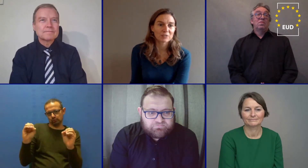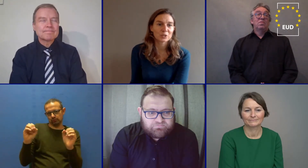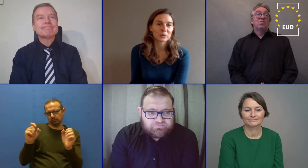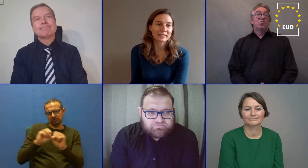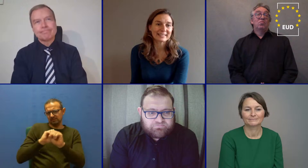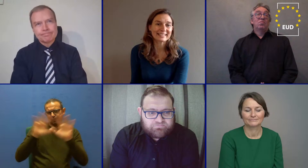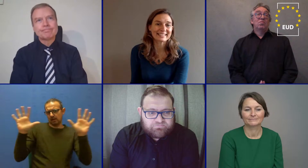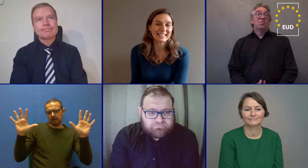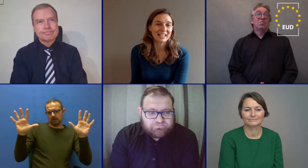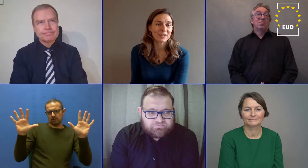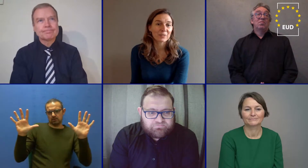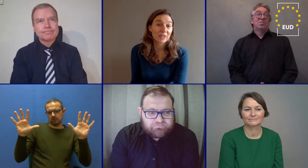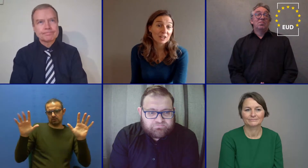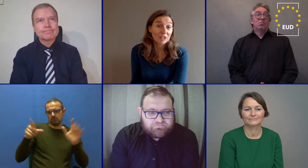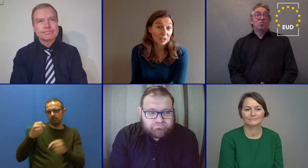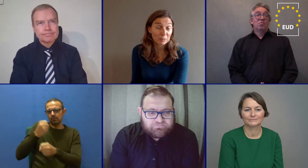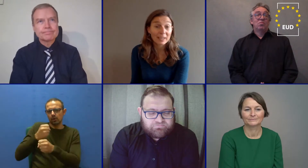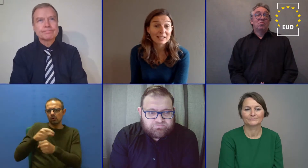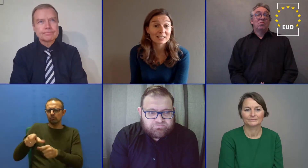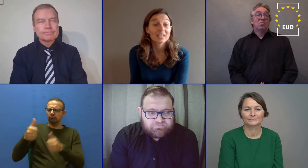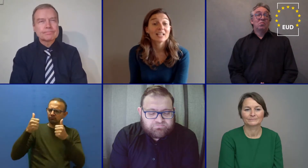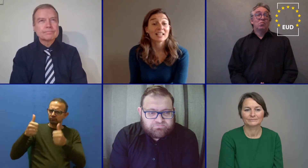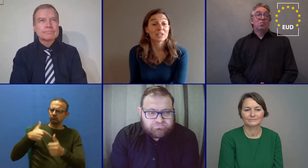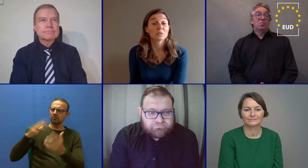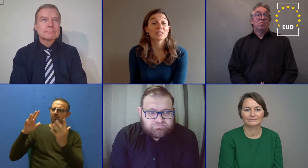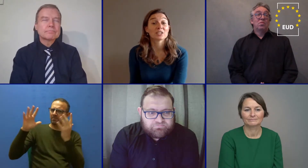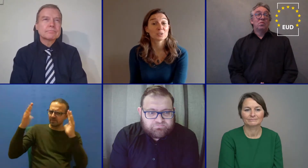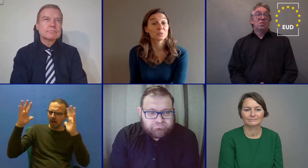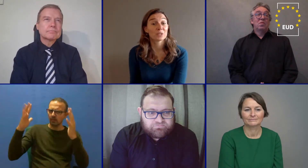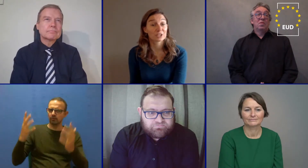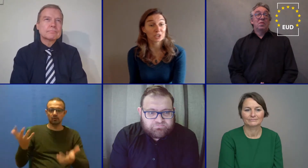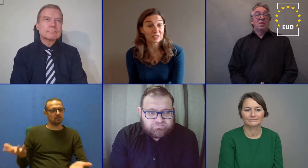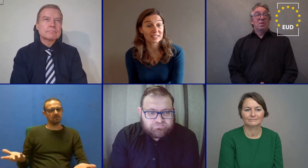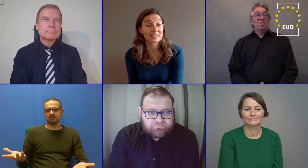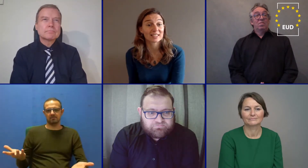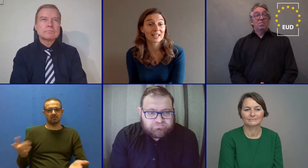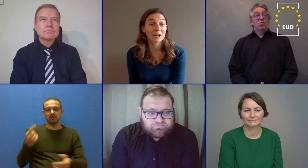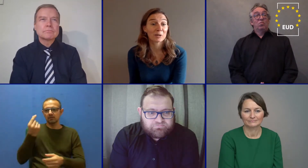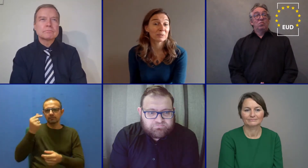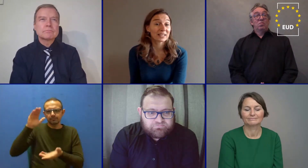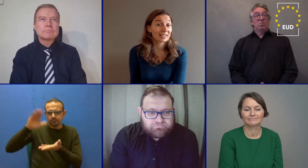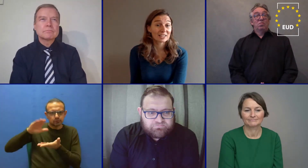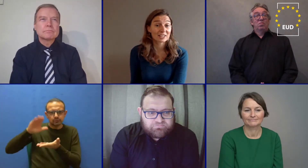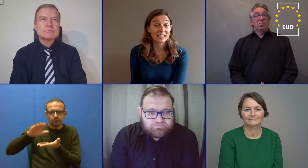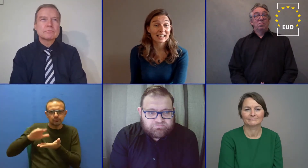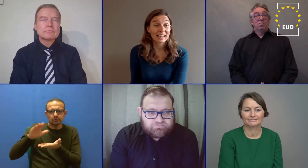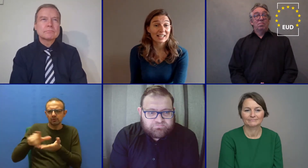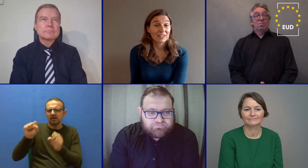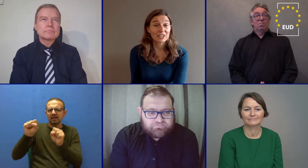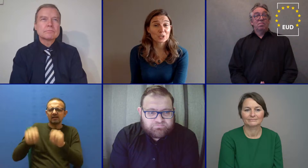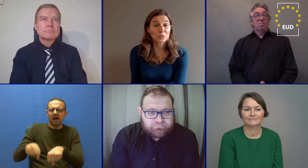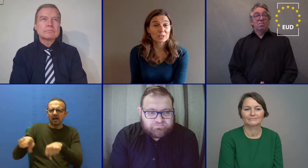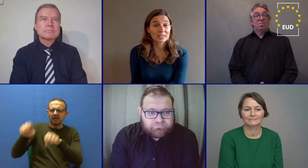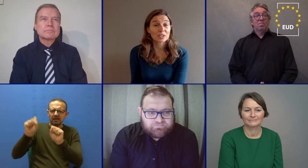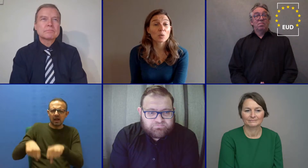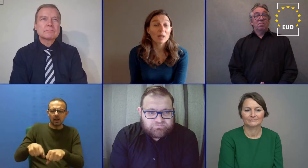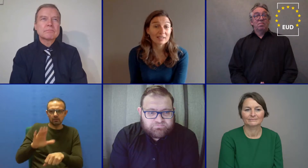view is they are not paid equally to their services because they don't see the